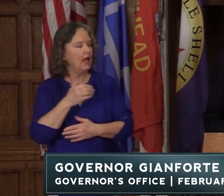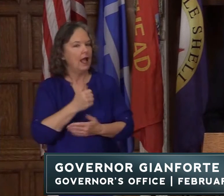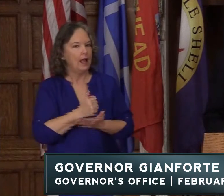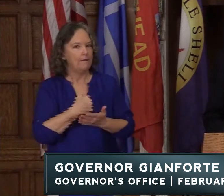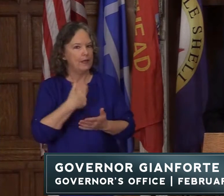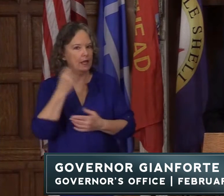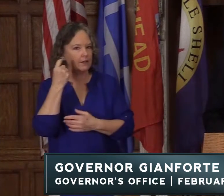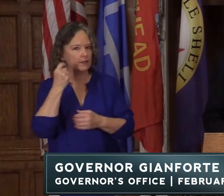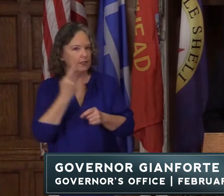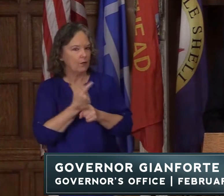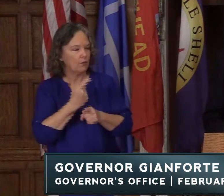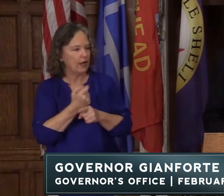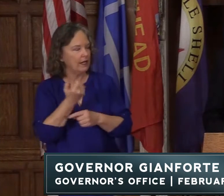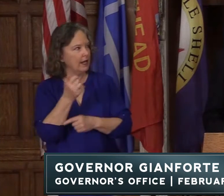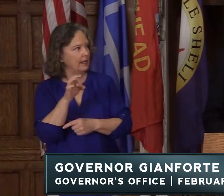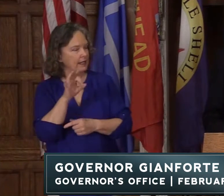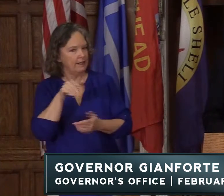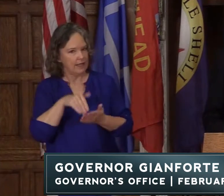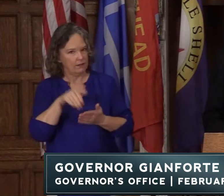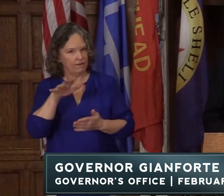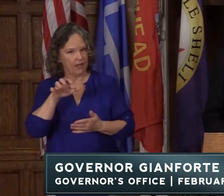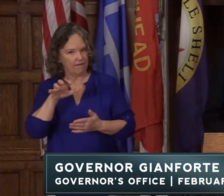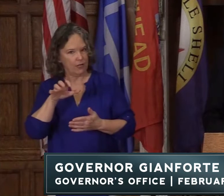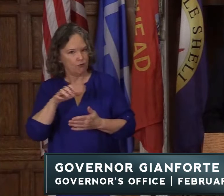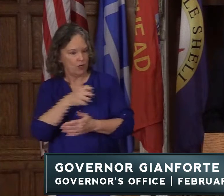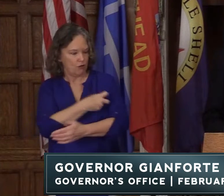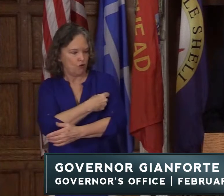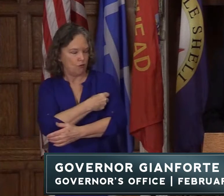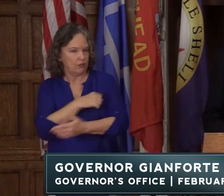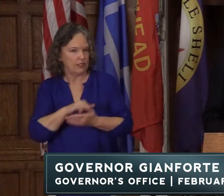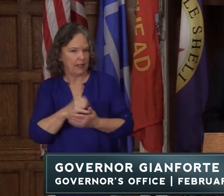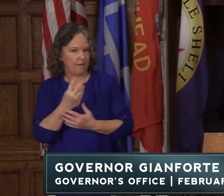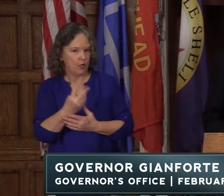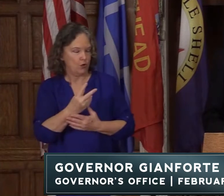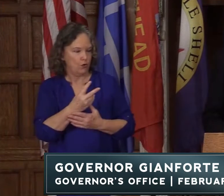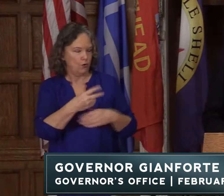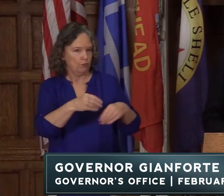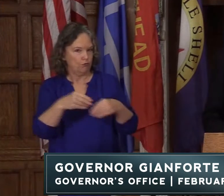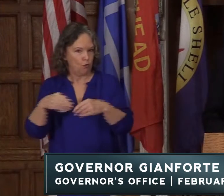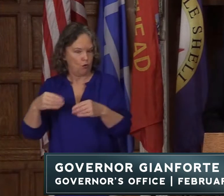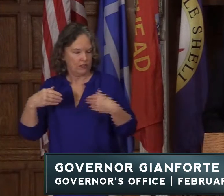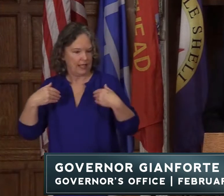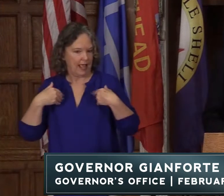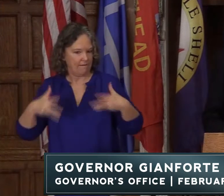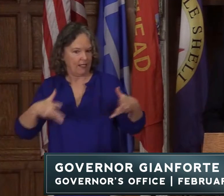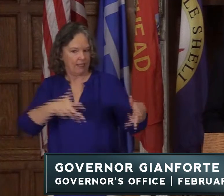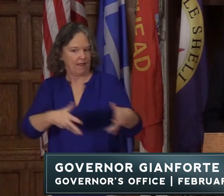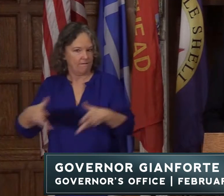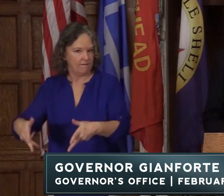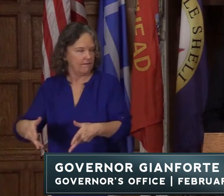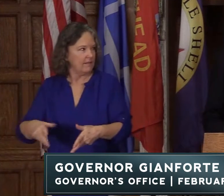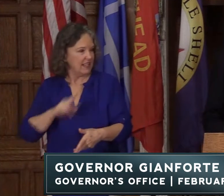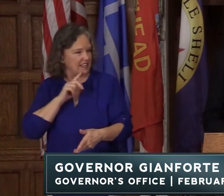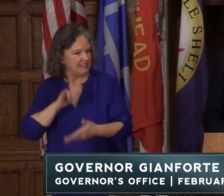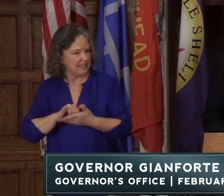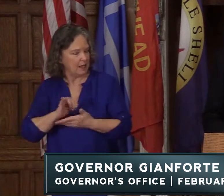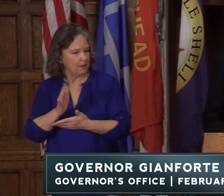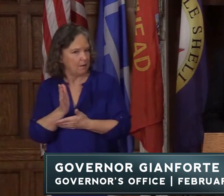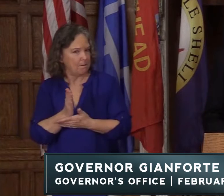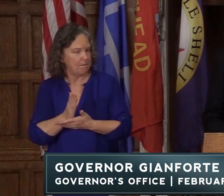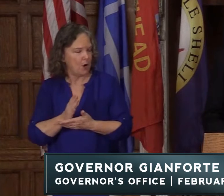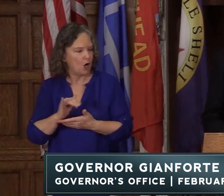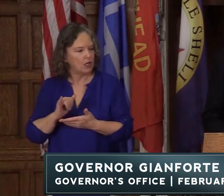the 19,500 doses that the two pharmacies identified, how much is that, I guess, is that part of the pool of that